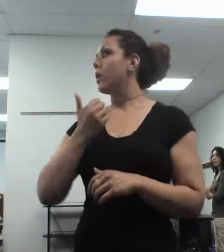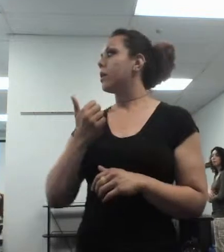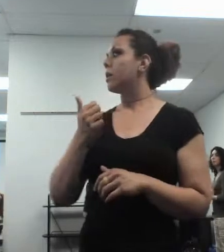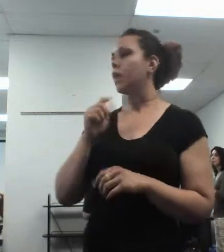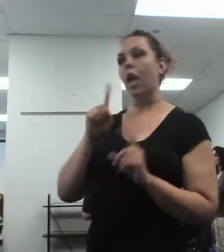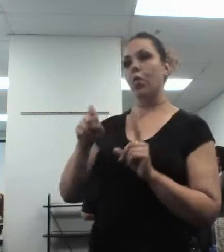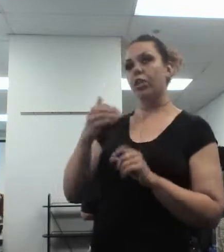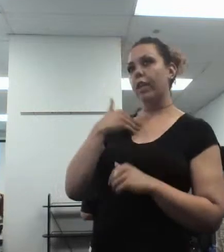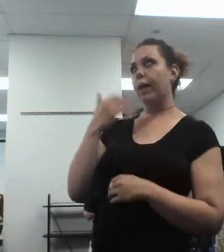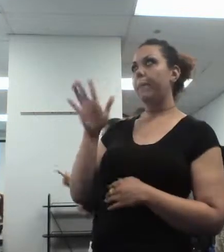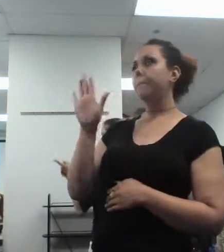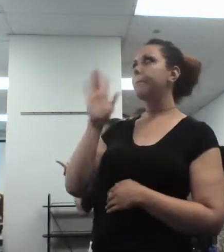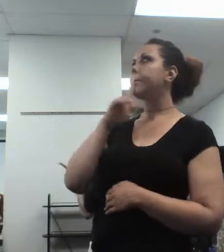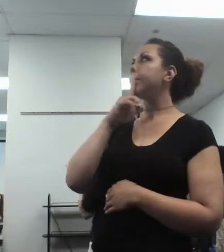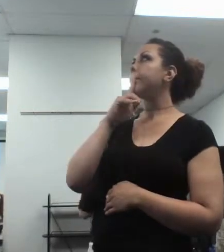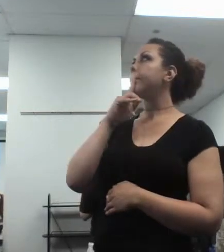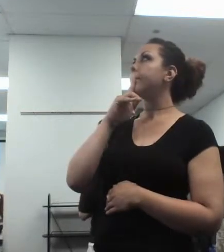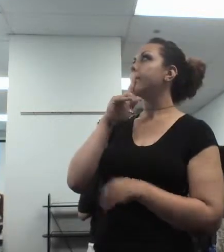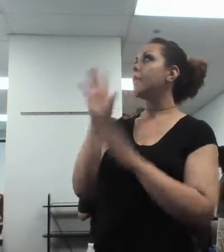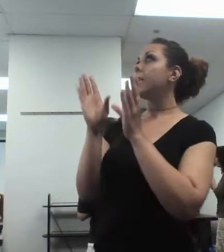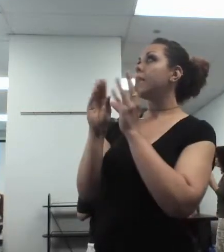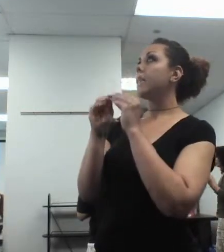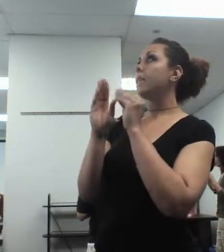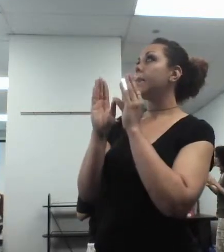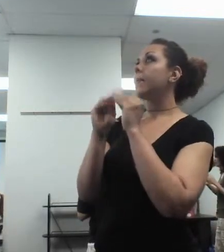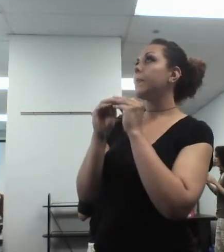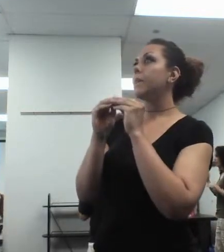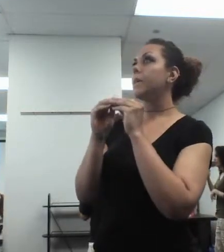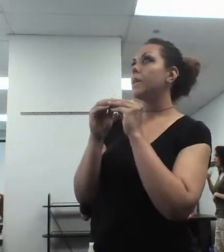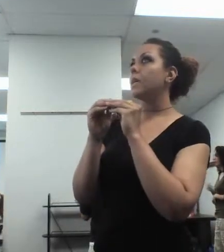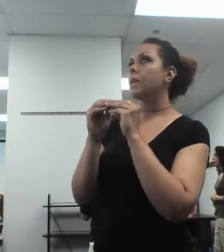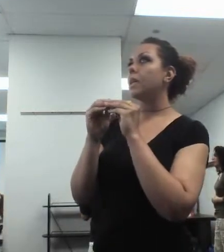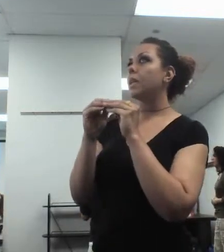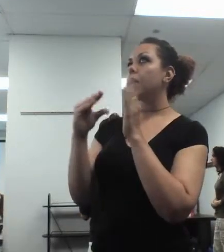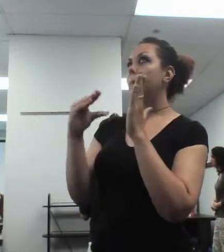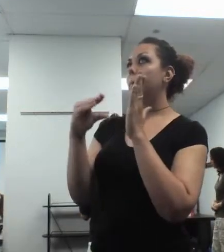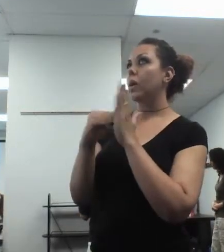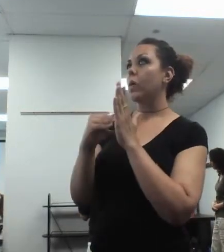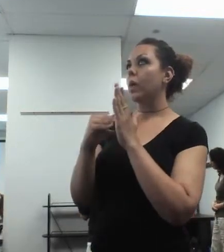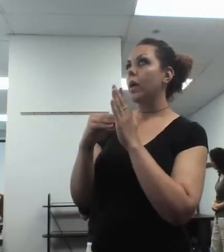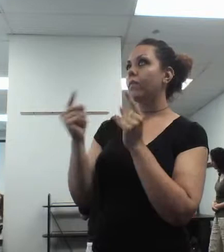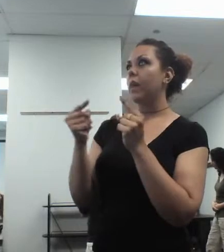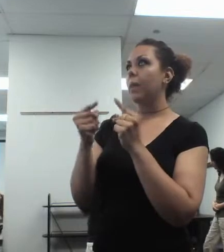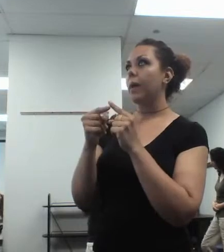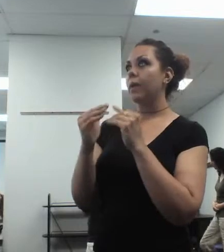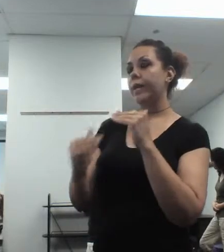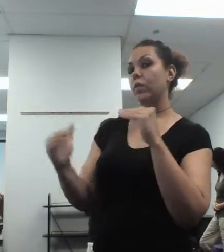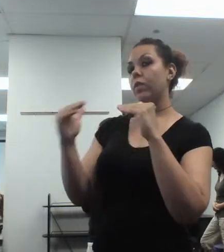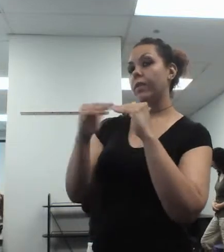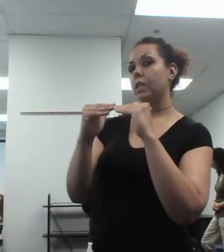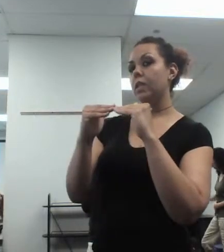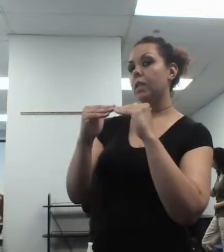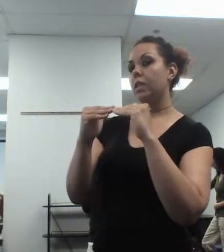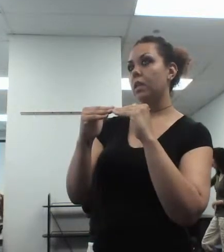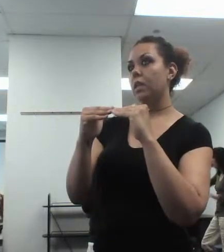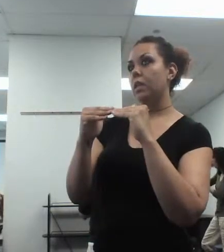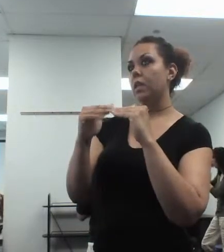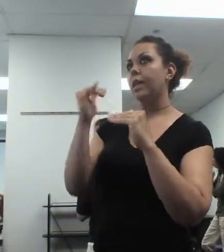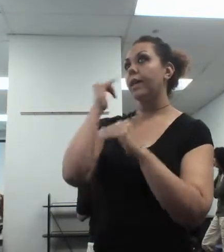reading, it said, in that paragraph about the equivalency, it says like you should convey if the speaker's nervous, you